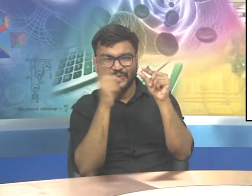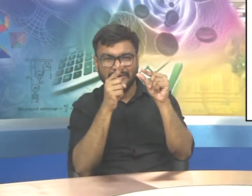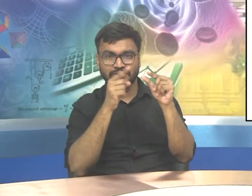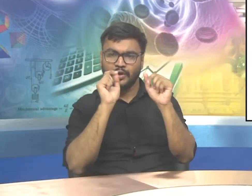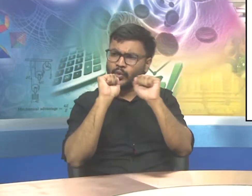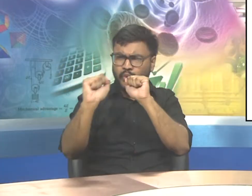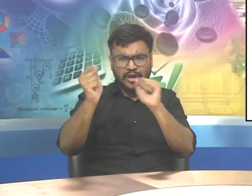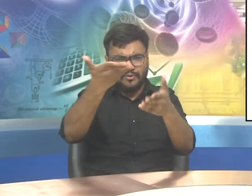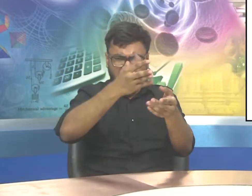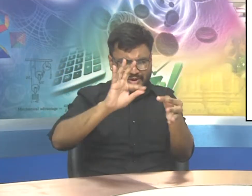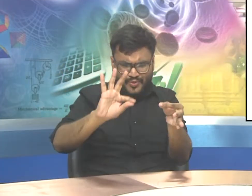pins,